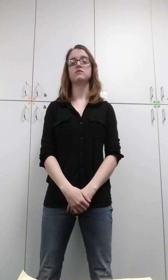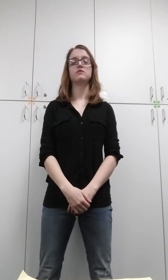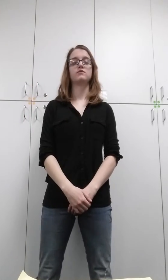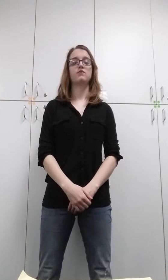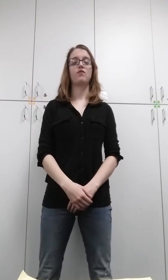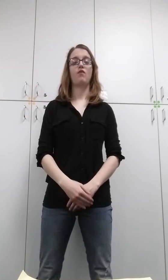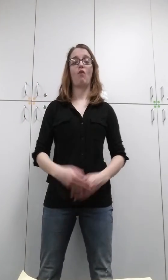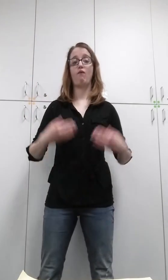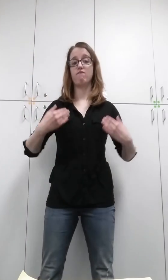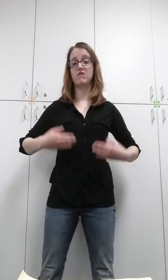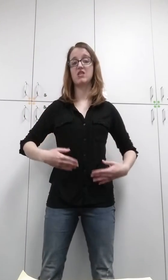to describe.